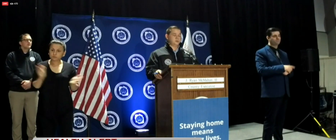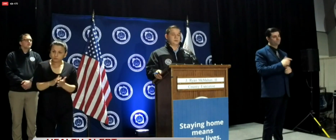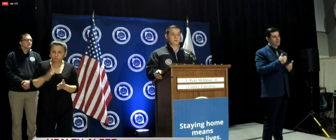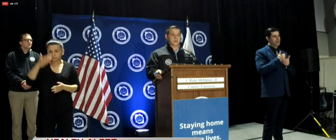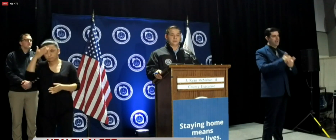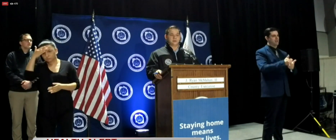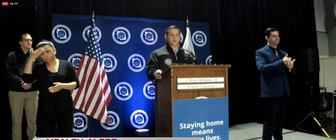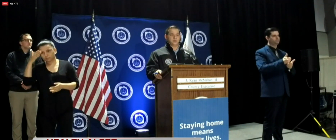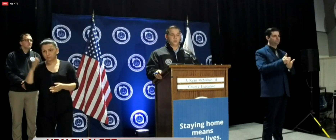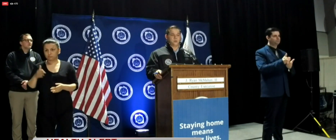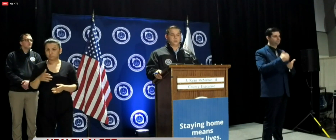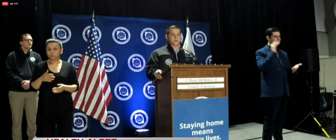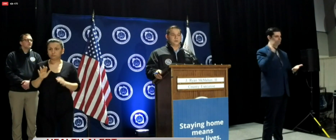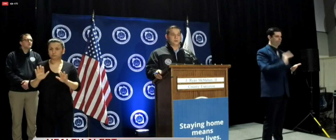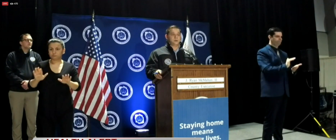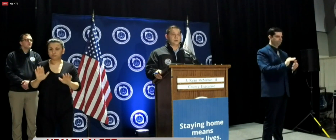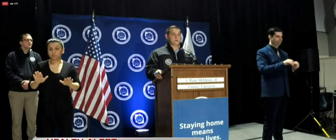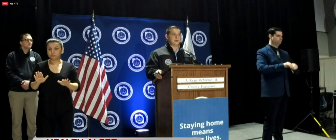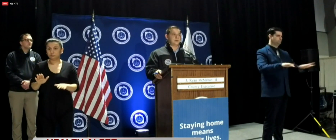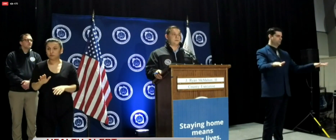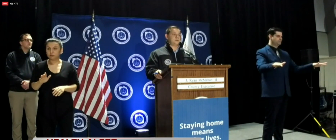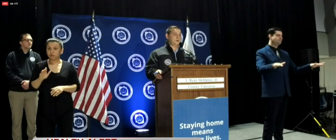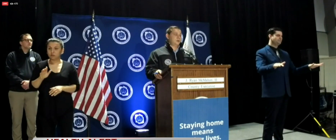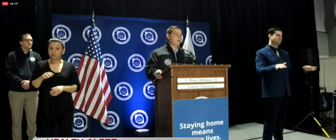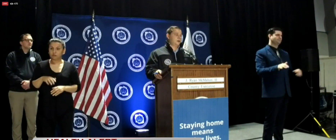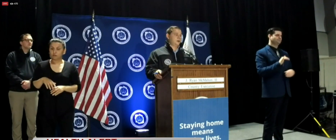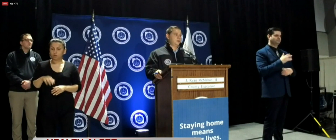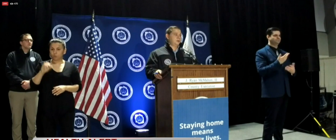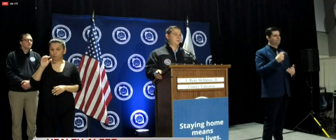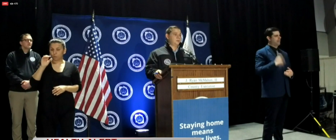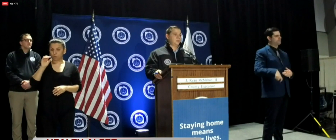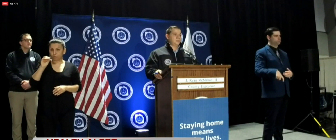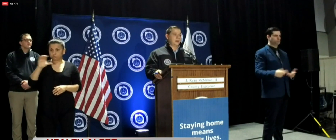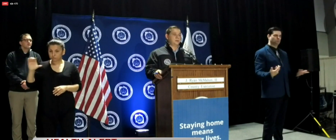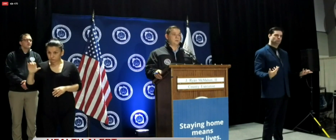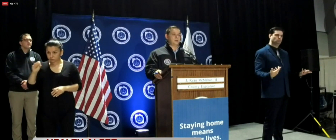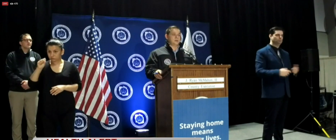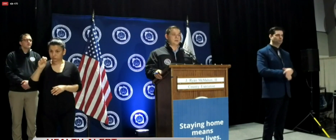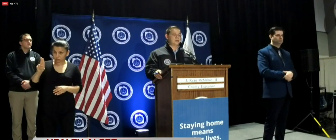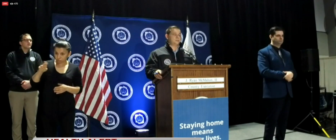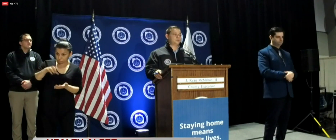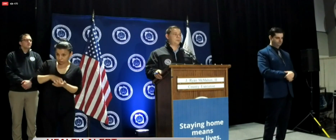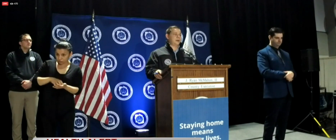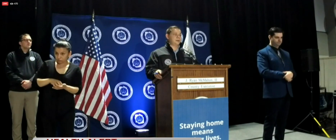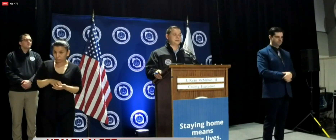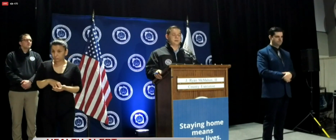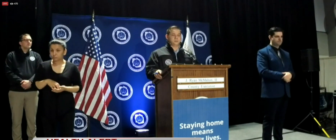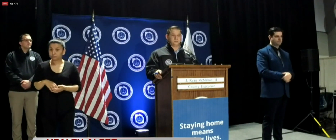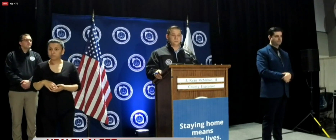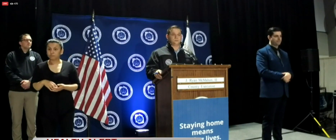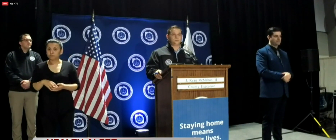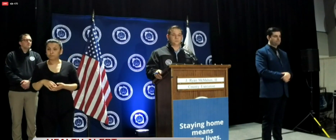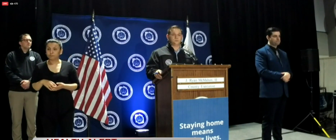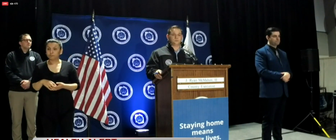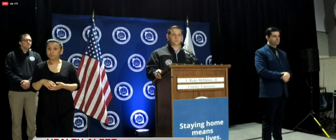Lemura and Dr. Crable and ESF, that has helped tremendously.